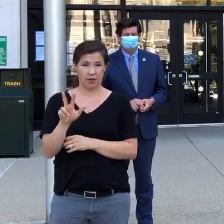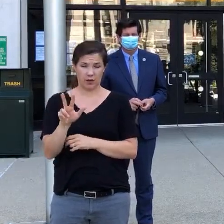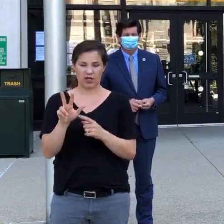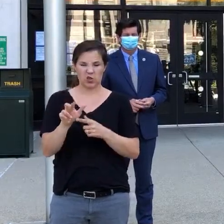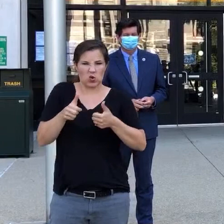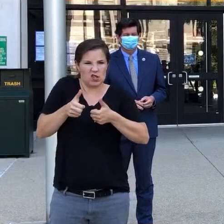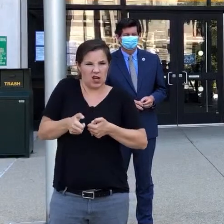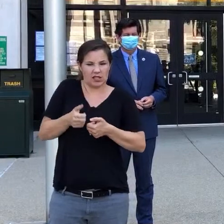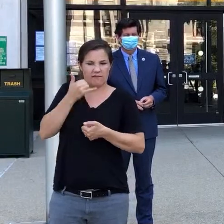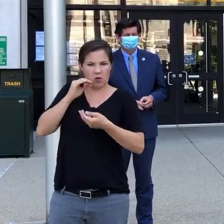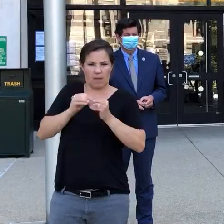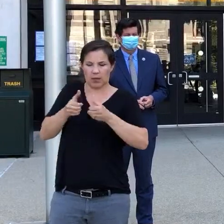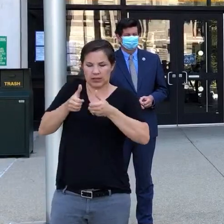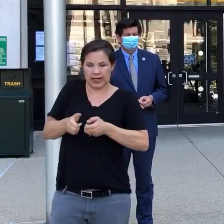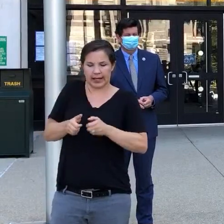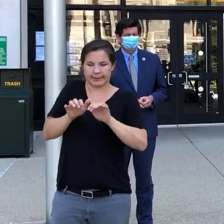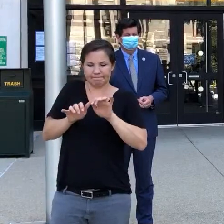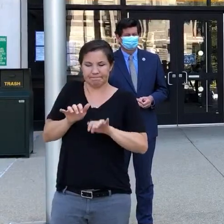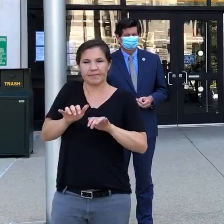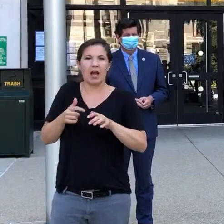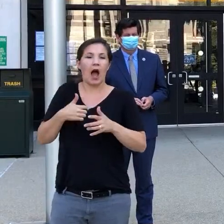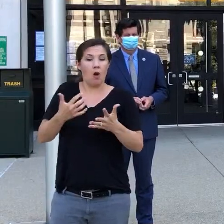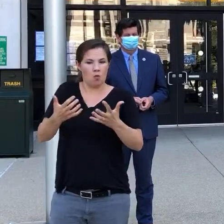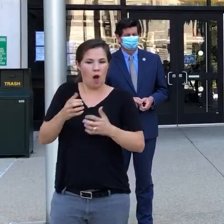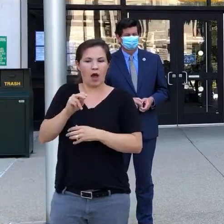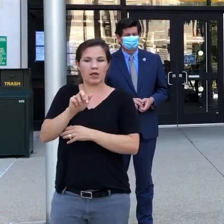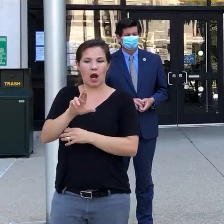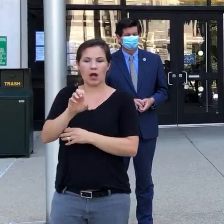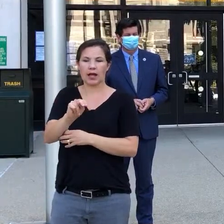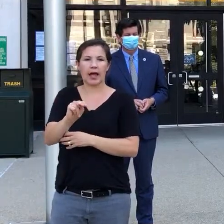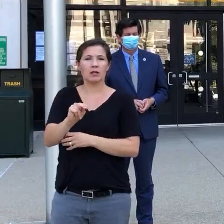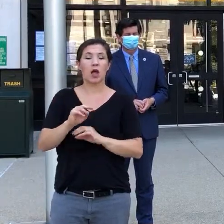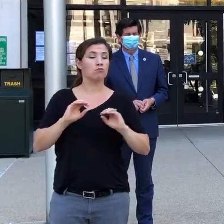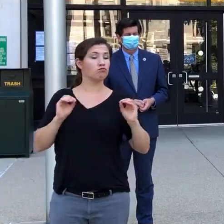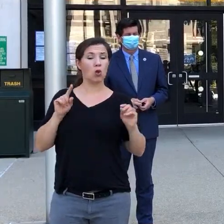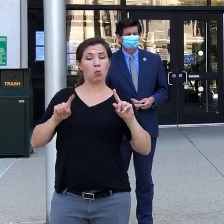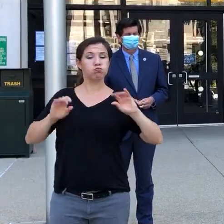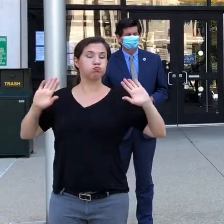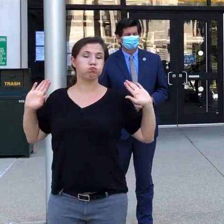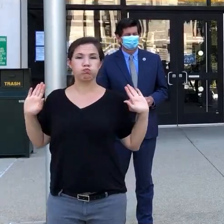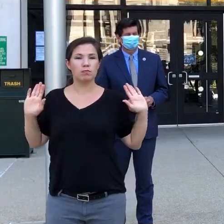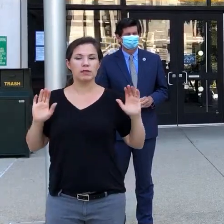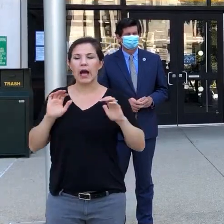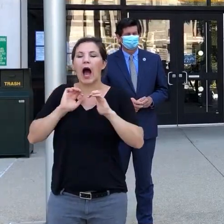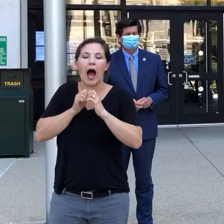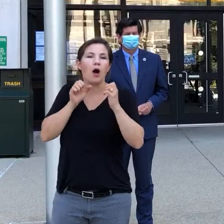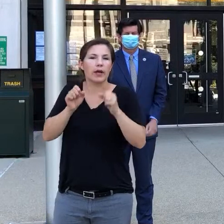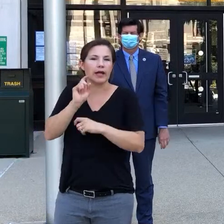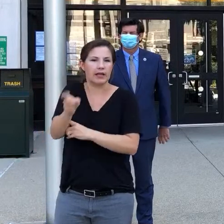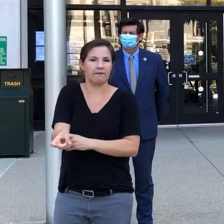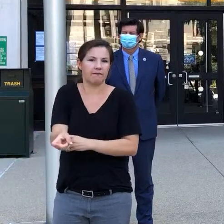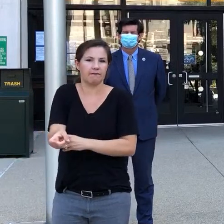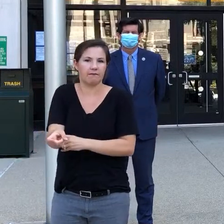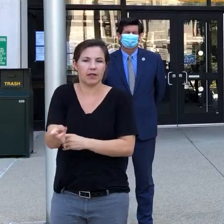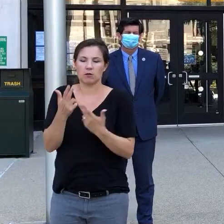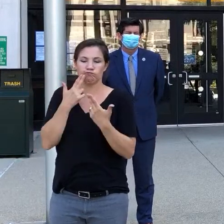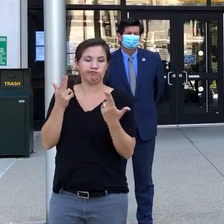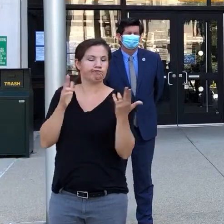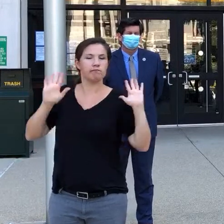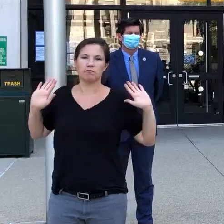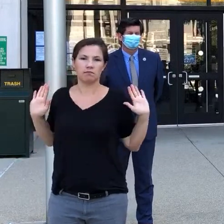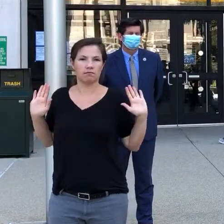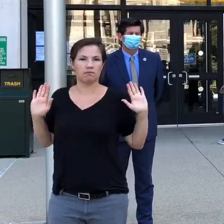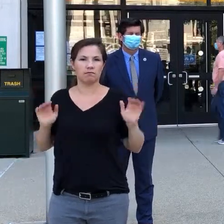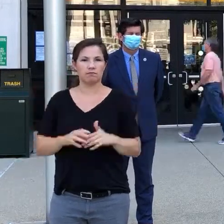716-225-5473 and say that you want Narcan. We will ask no questions except how we can get it to you. That's the only question we're